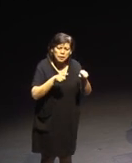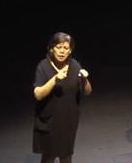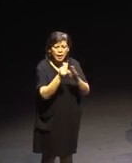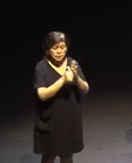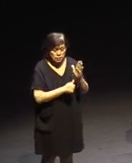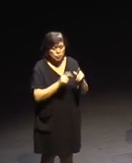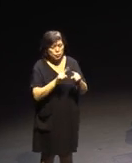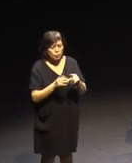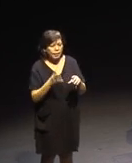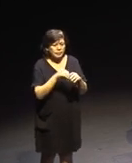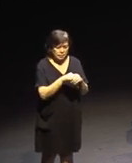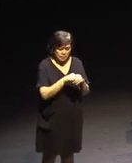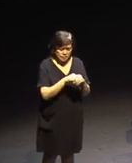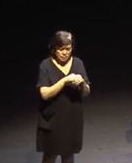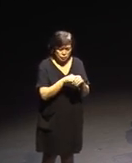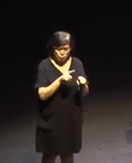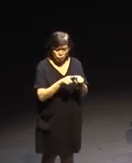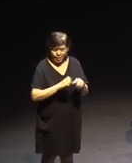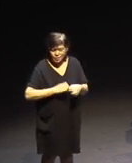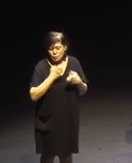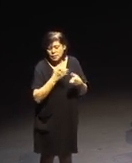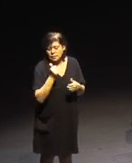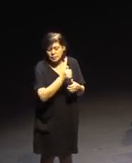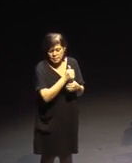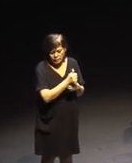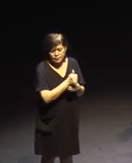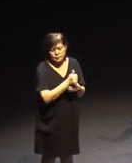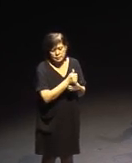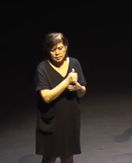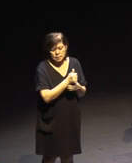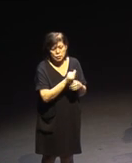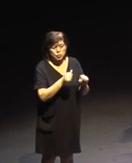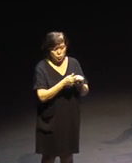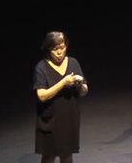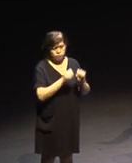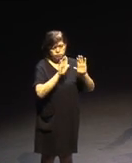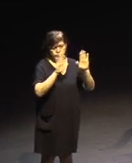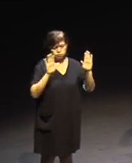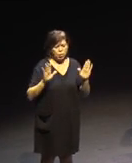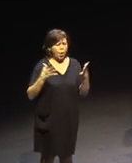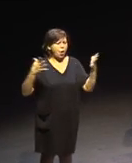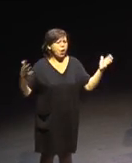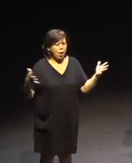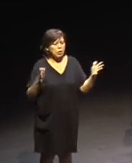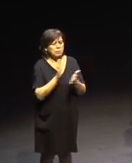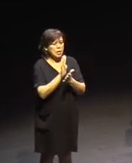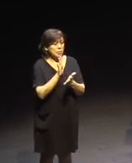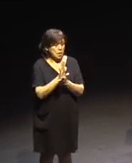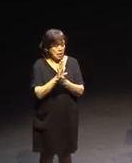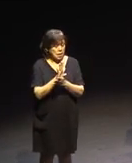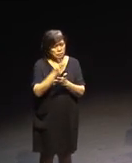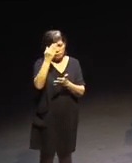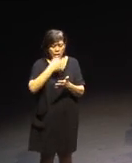and people to enter the space to express themselves collaboratively. So they put up papers all over the